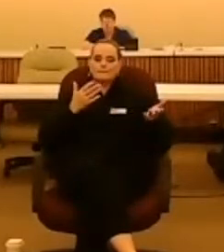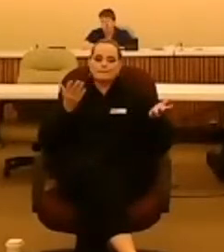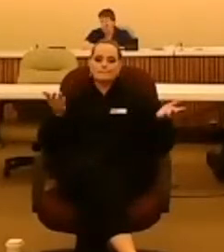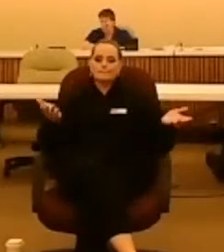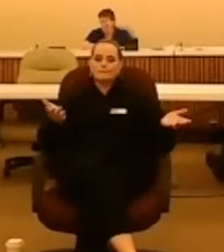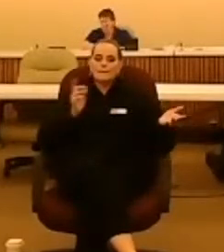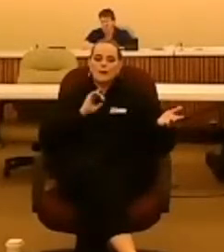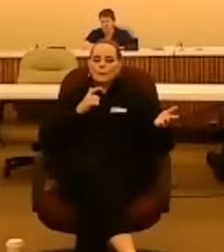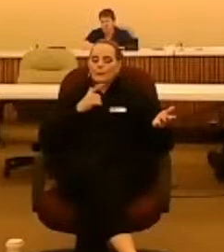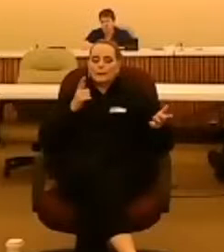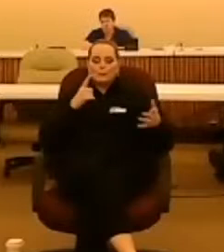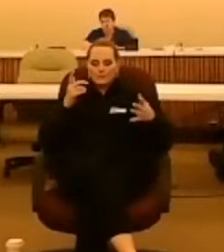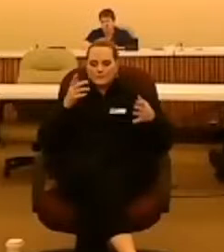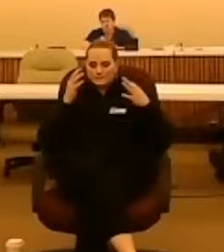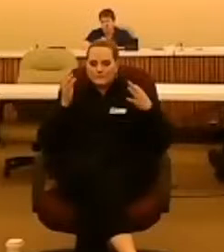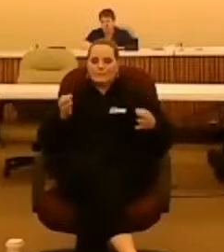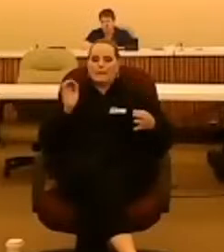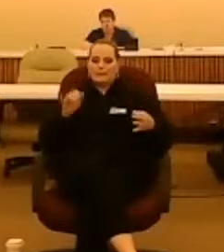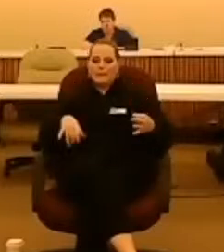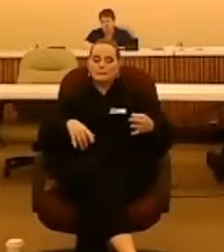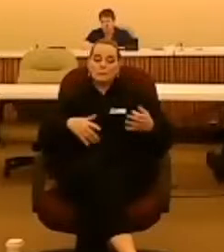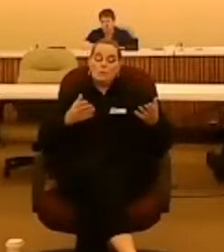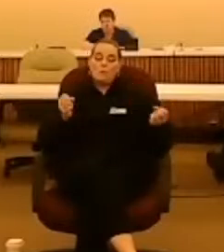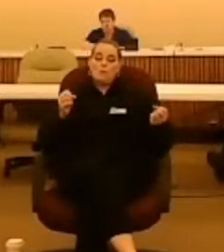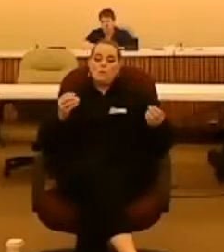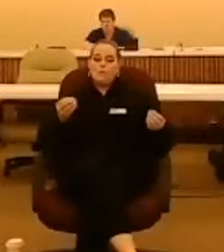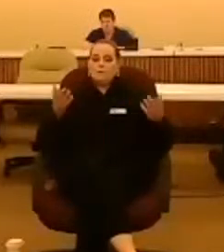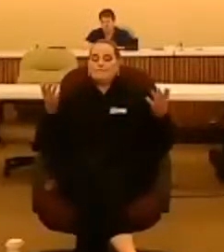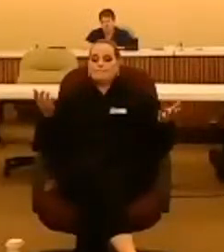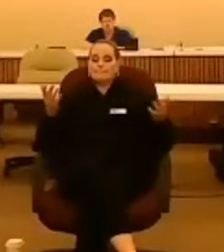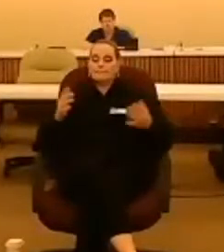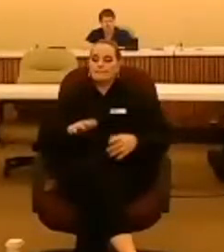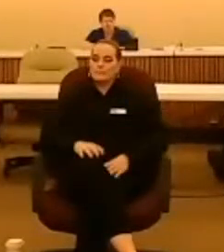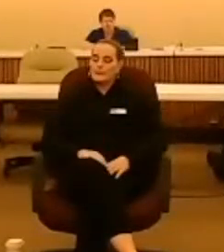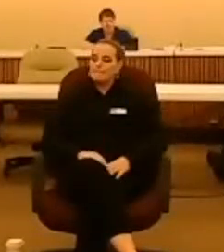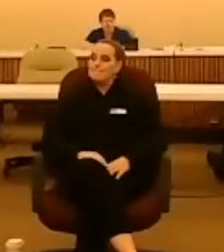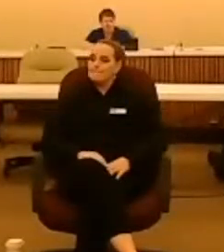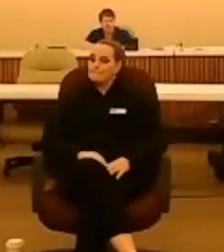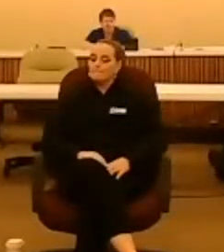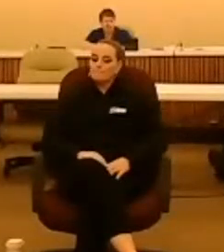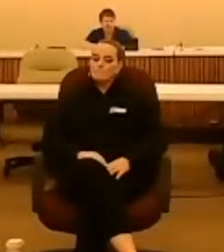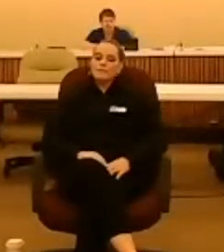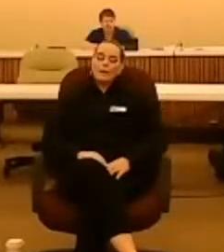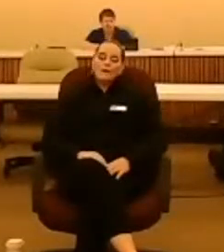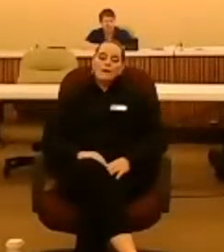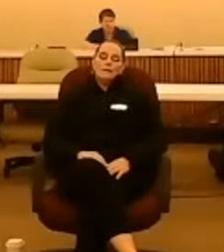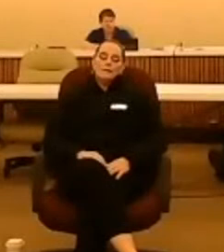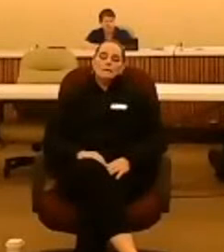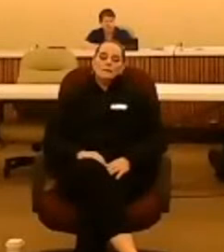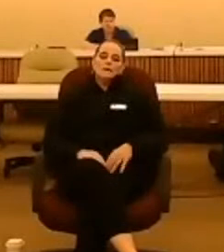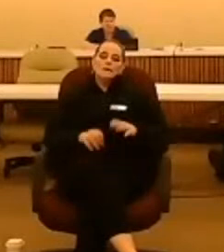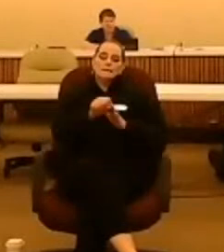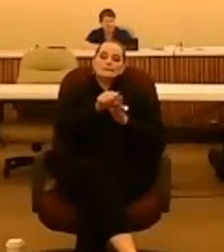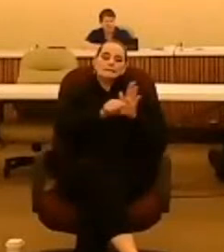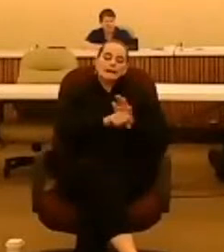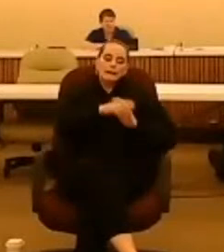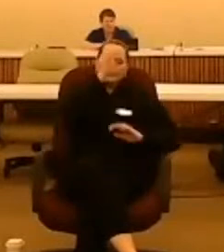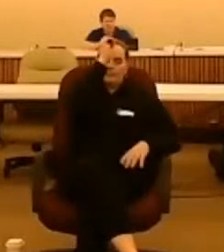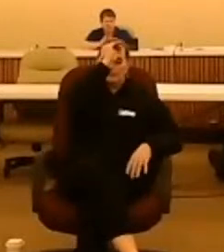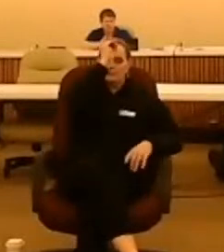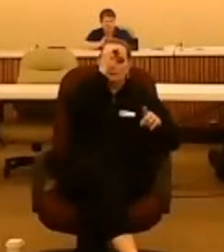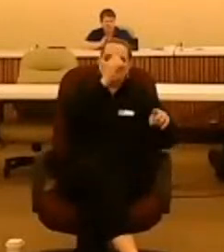We don't get to dictate that. So ultimately, it's their opinion as